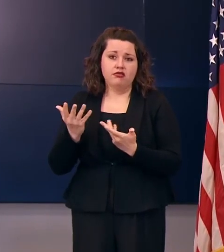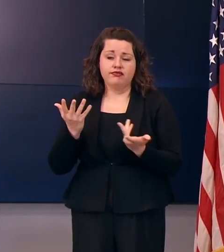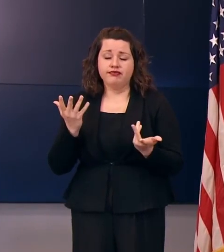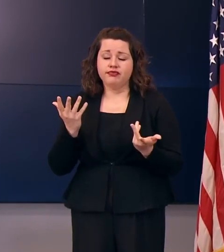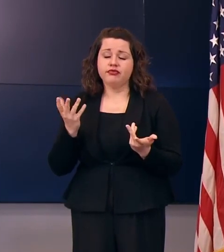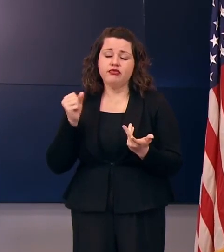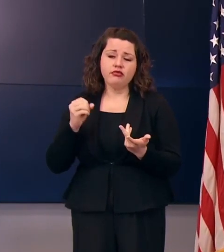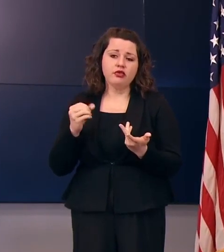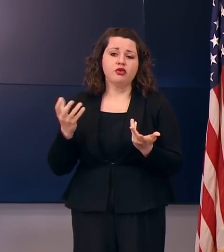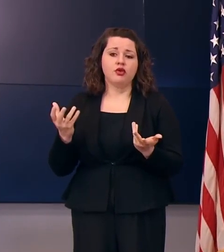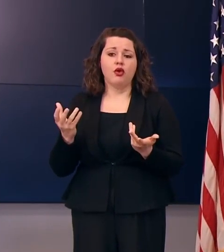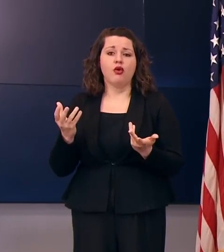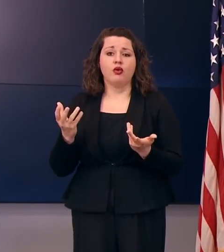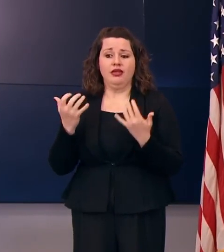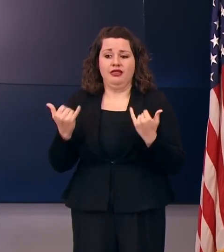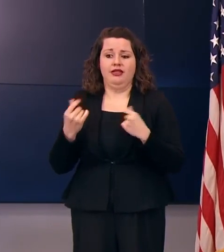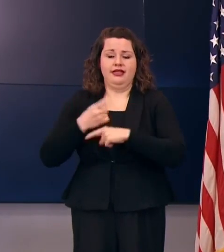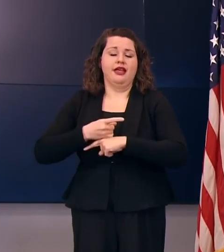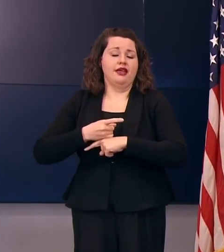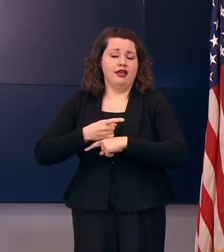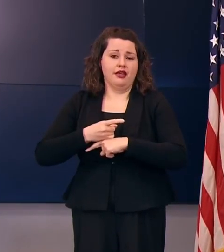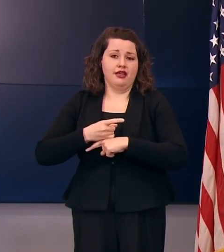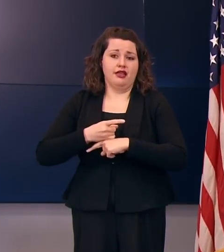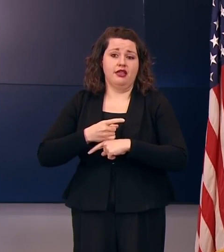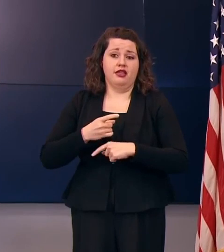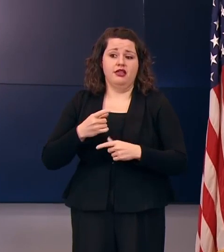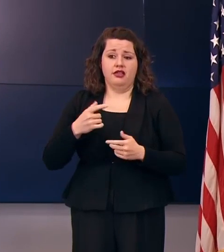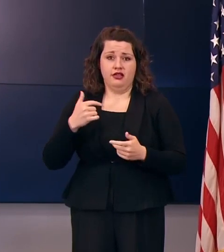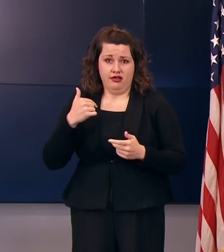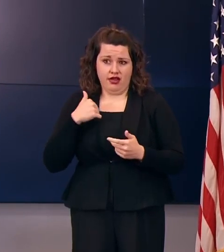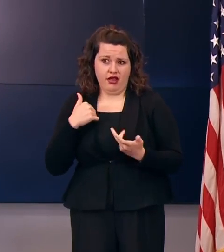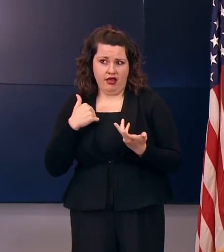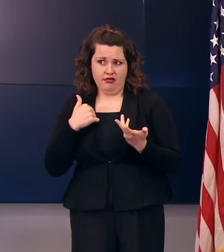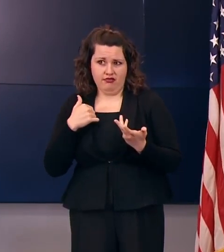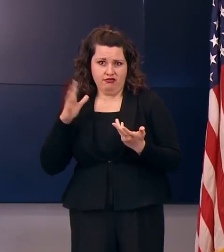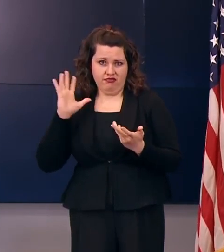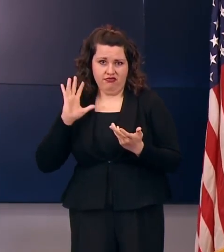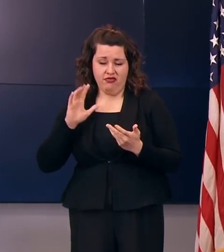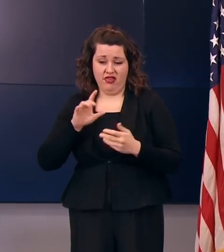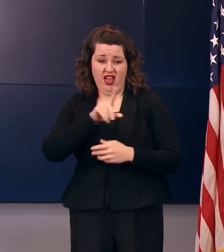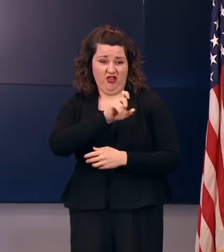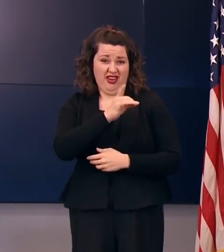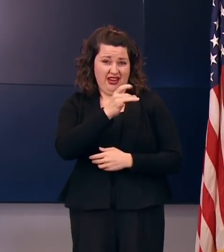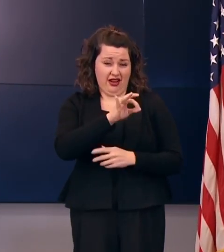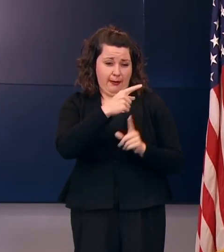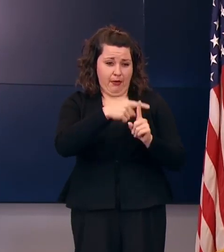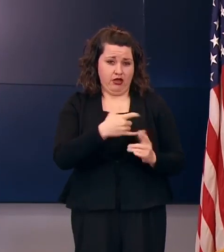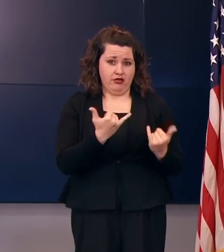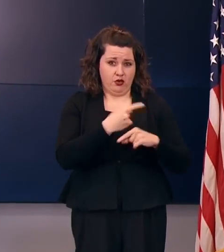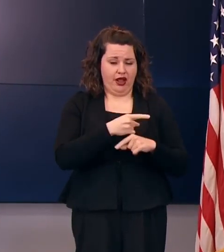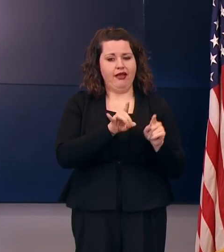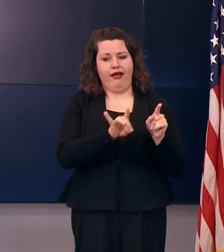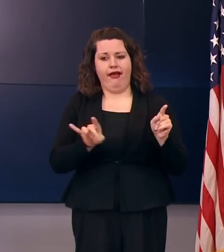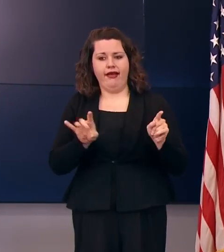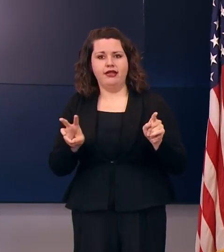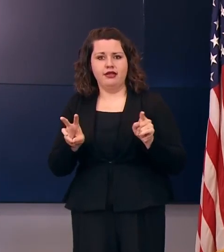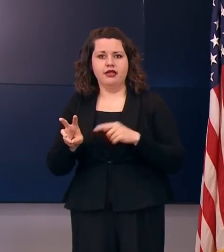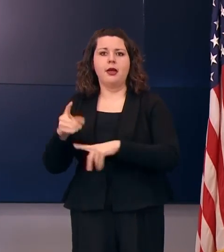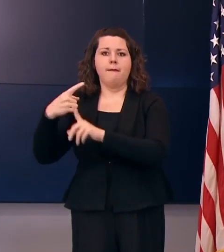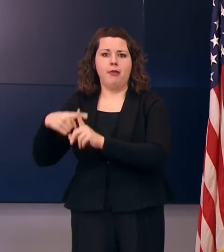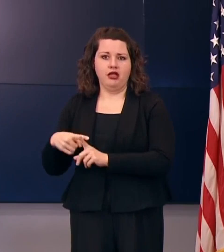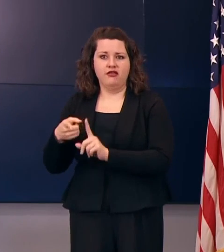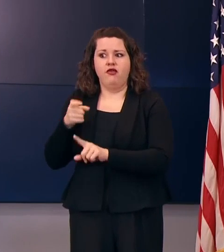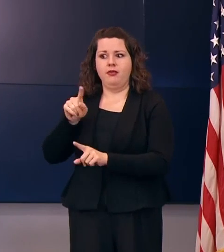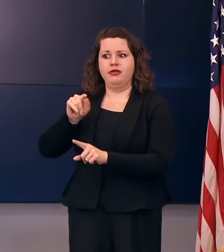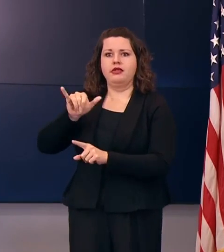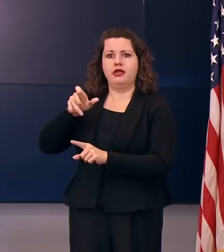chain. So, and then today, they, as I indicated, out of the 189, 86 were positive, but we're going to continue